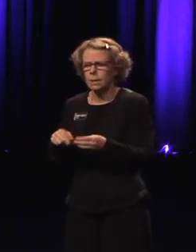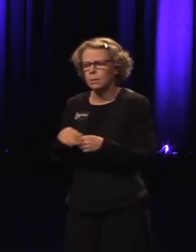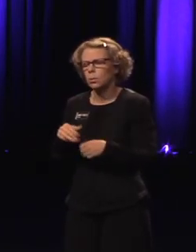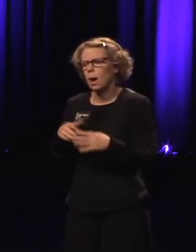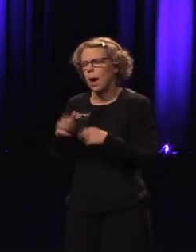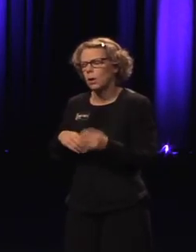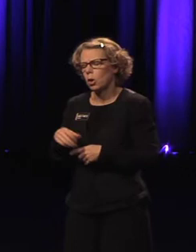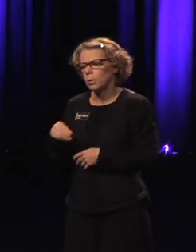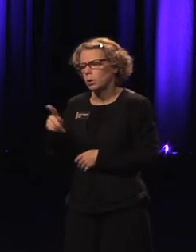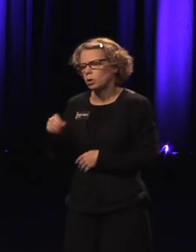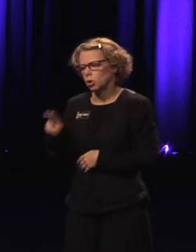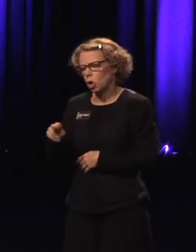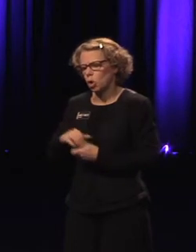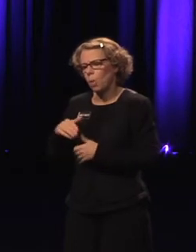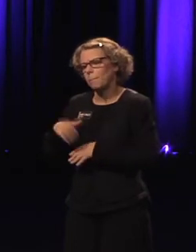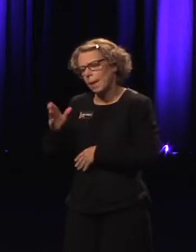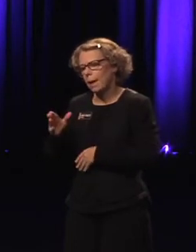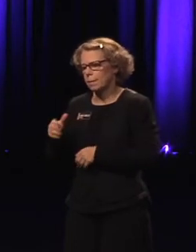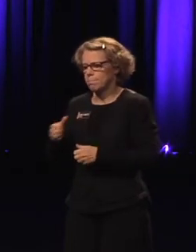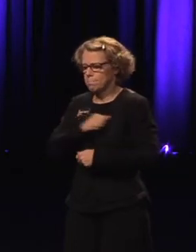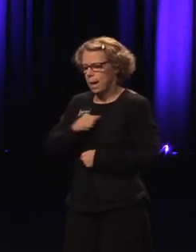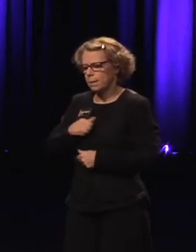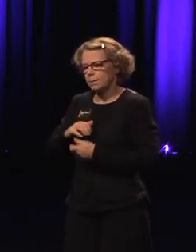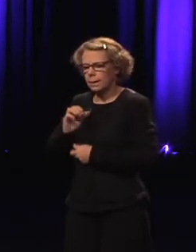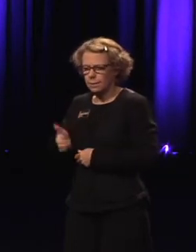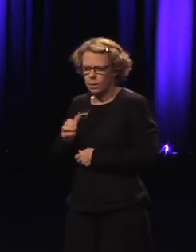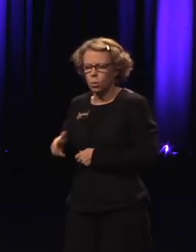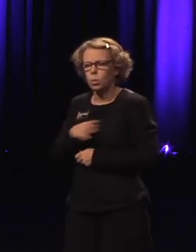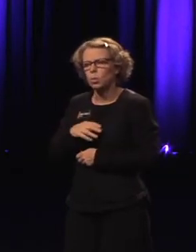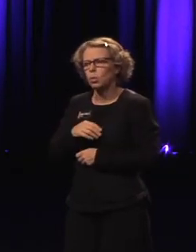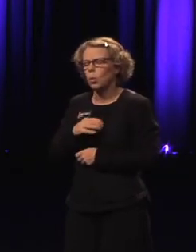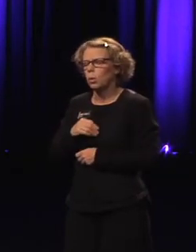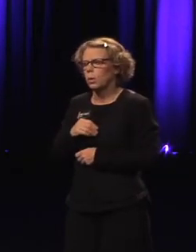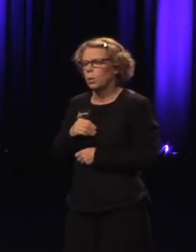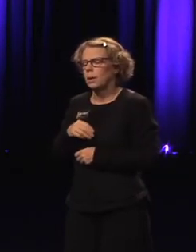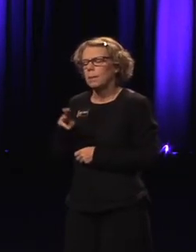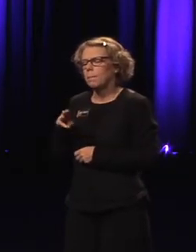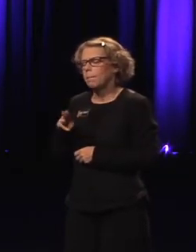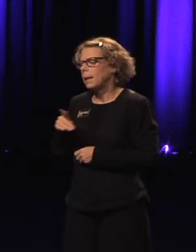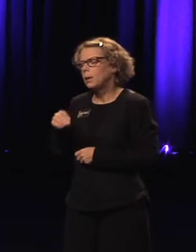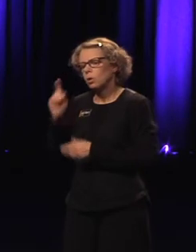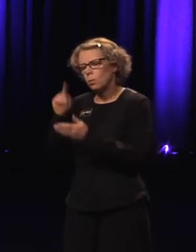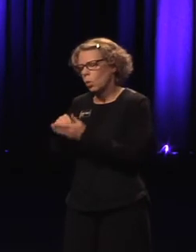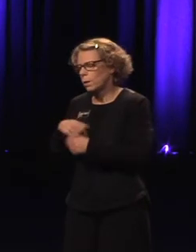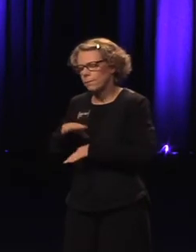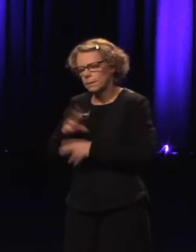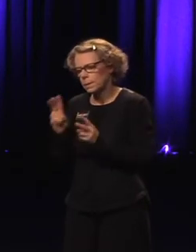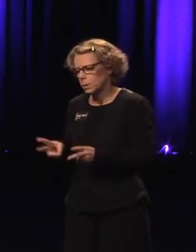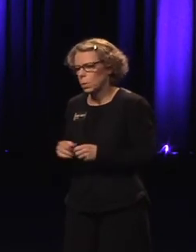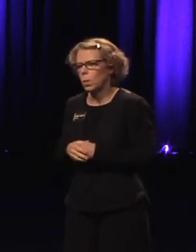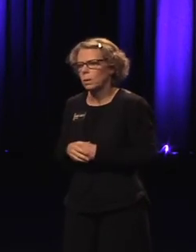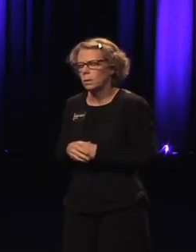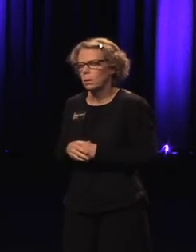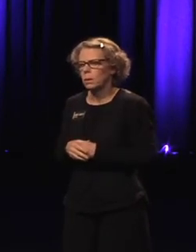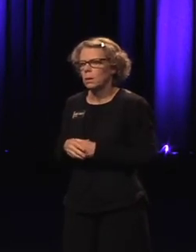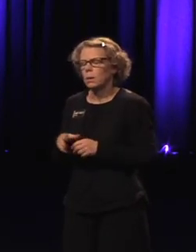and empower women, did not address the human rights question of prevention of